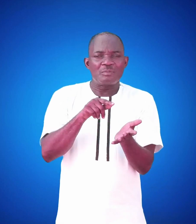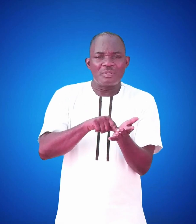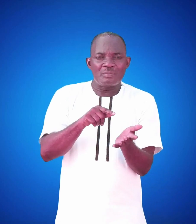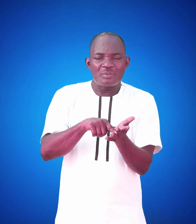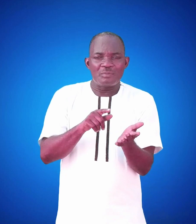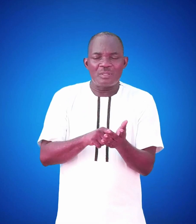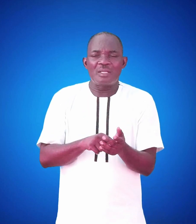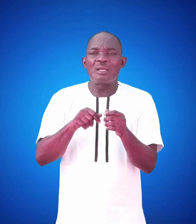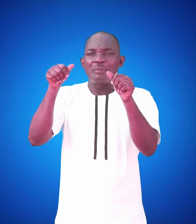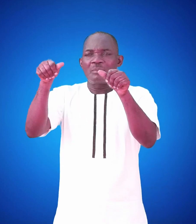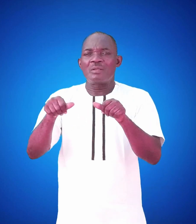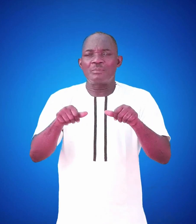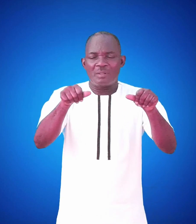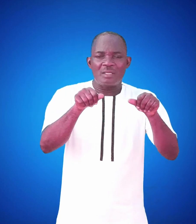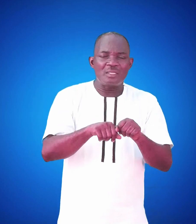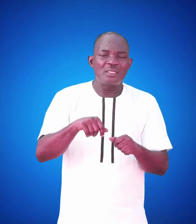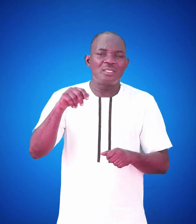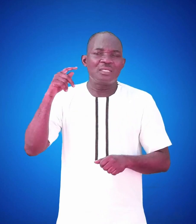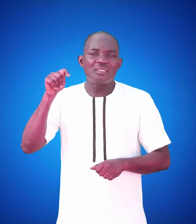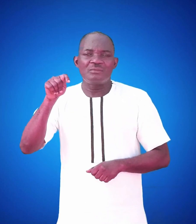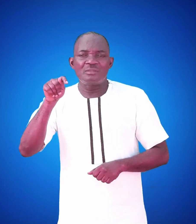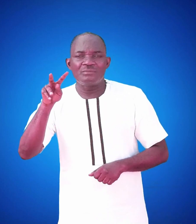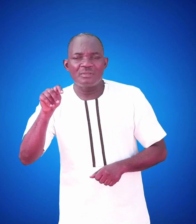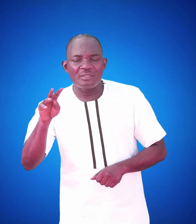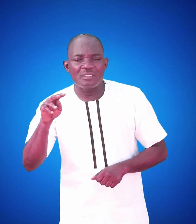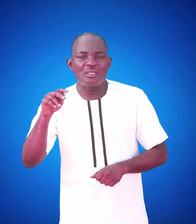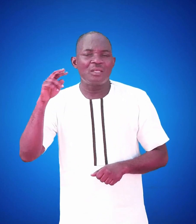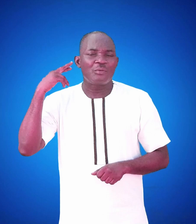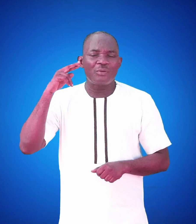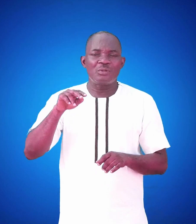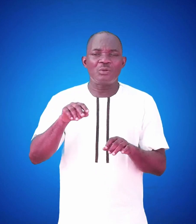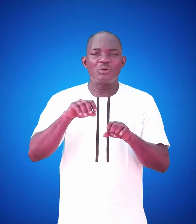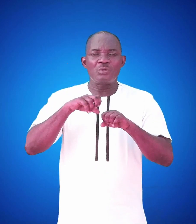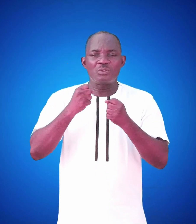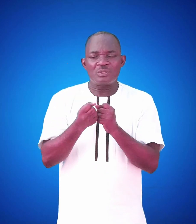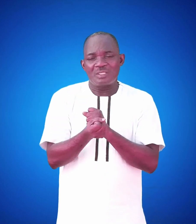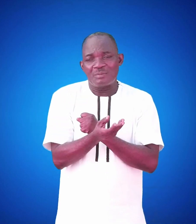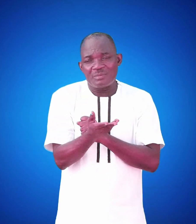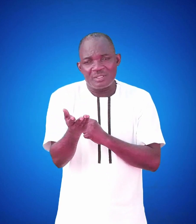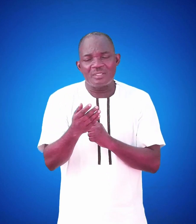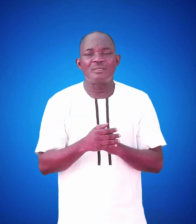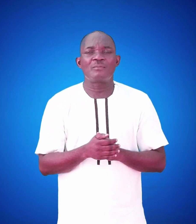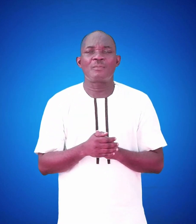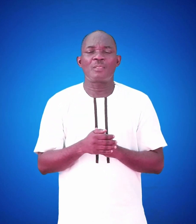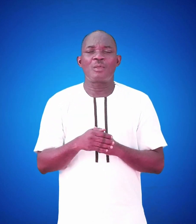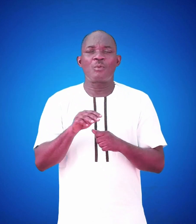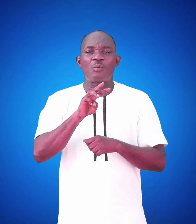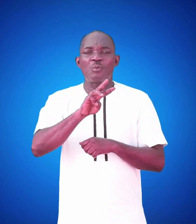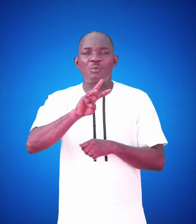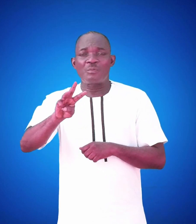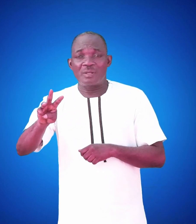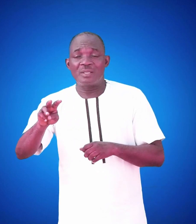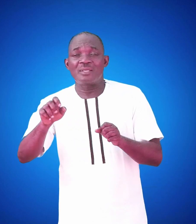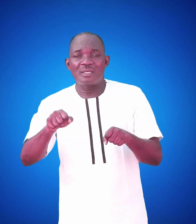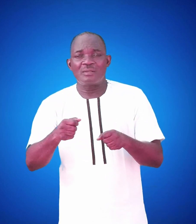and electronic media, social media,